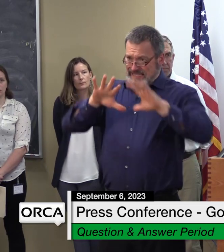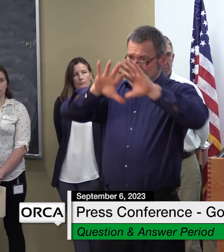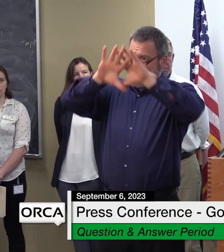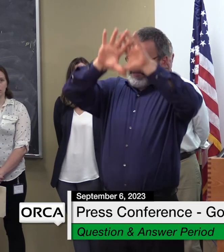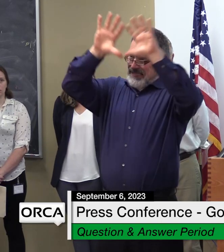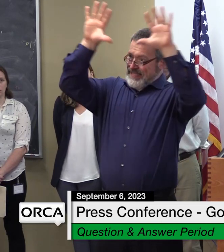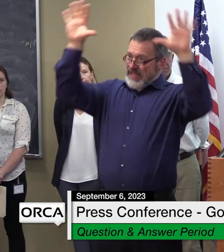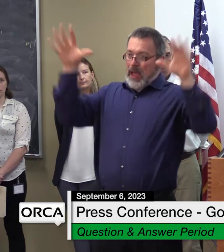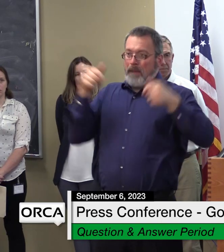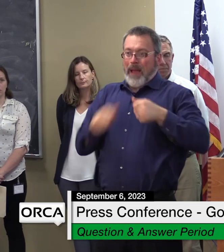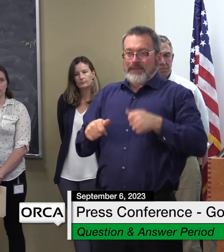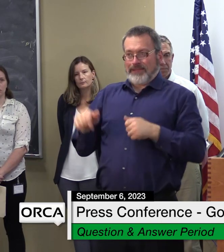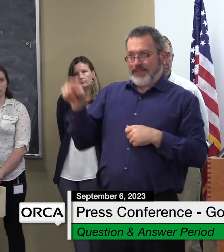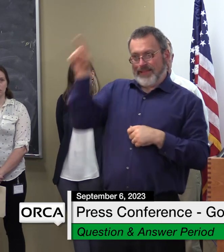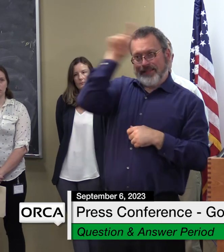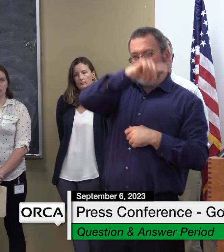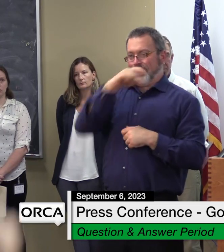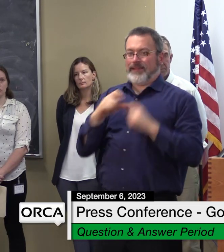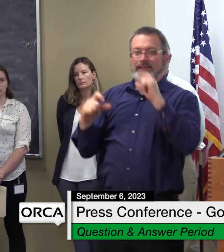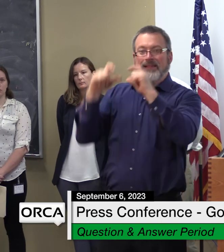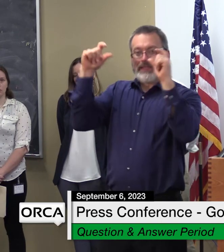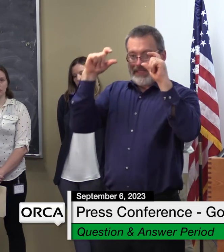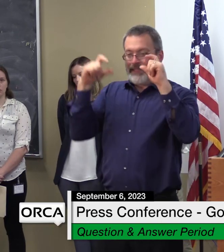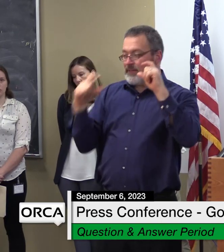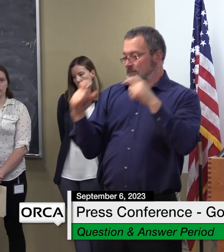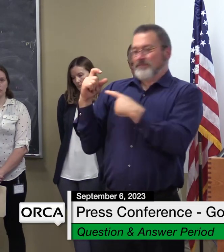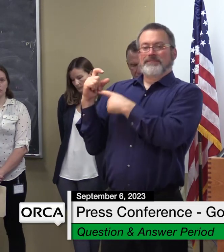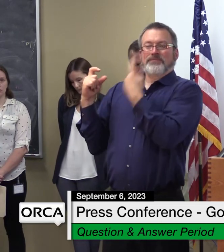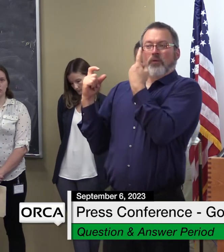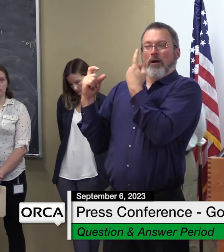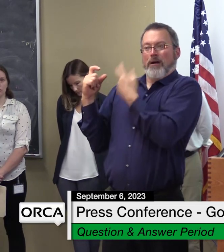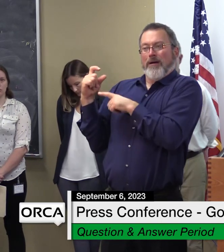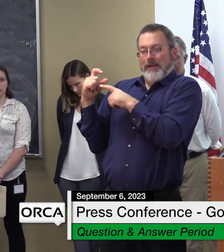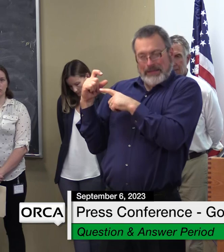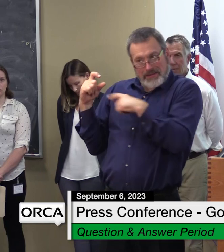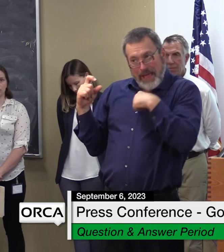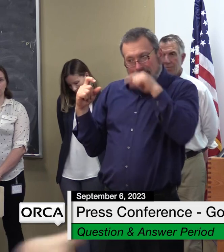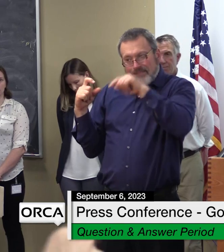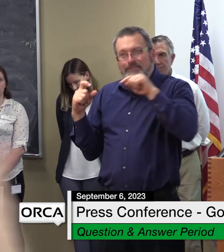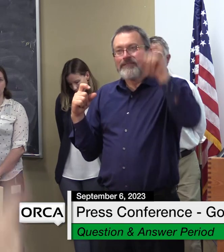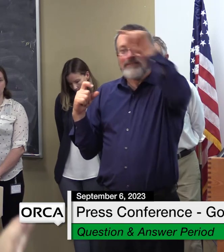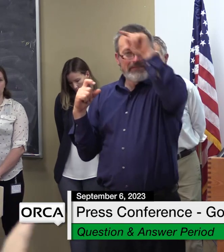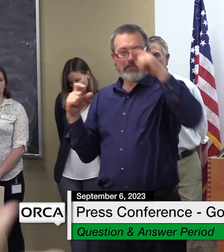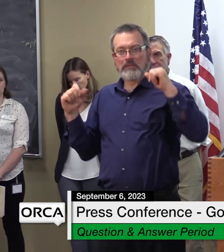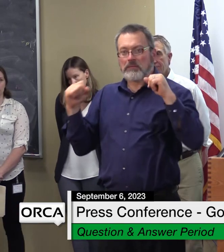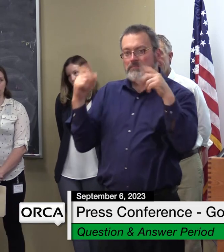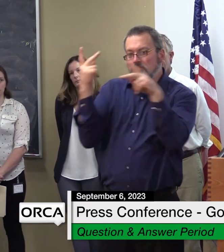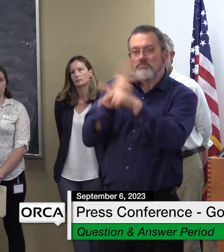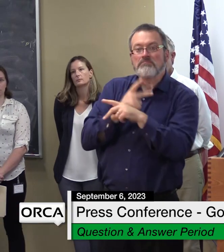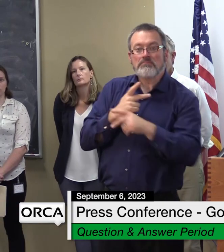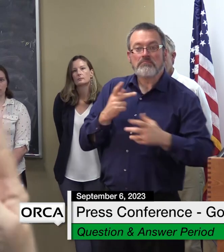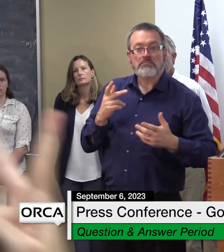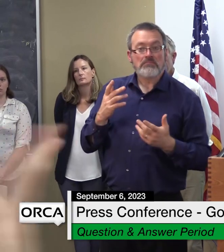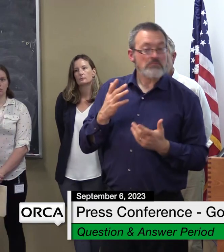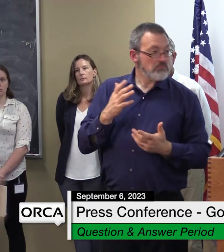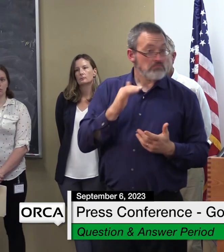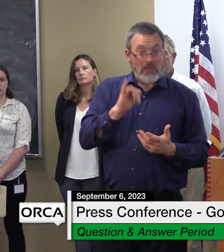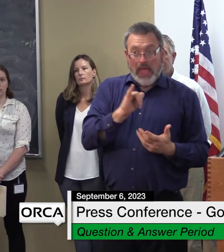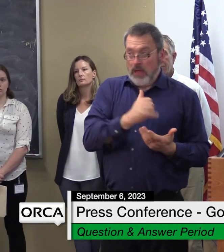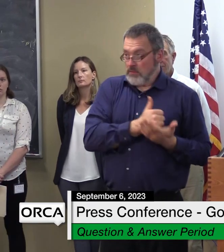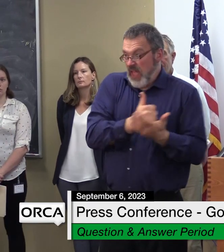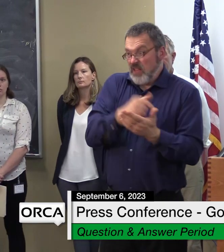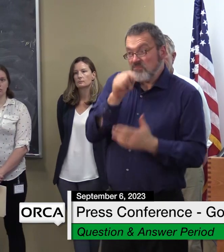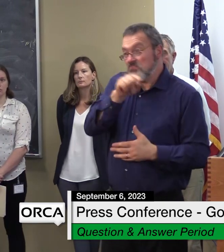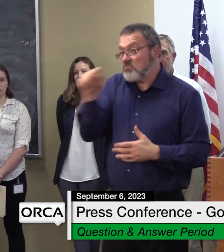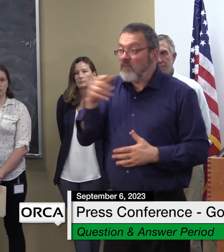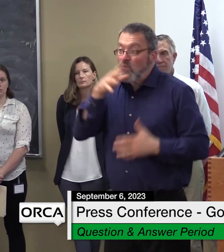it, keep looking at it, and it may click for a farmer or two. The growing season isn't